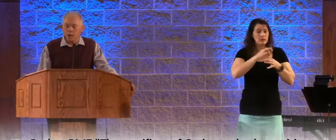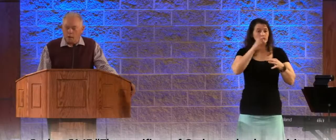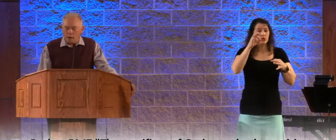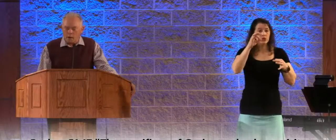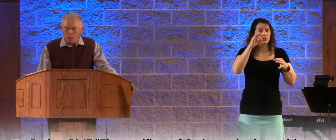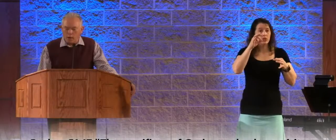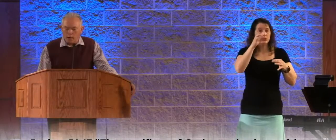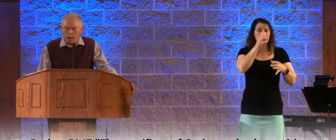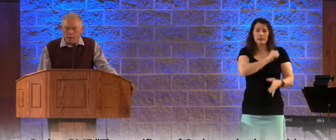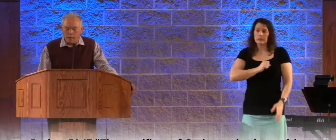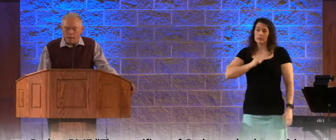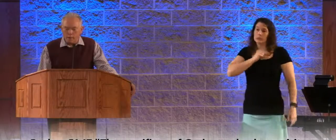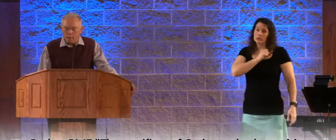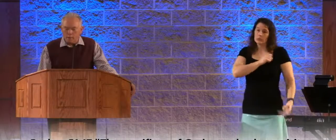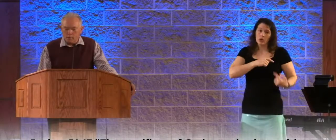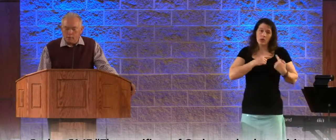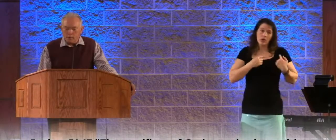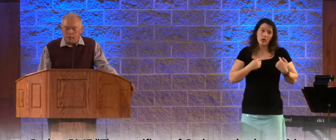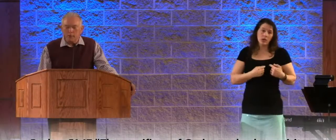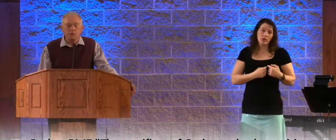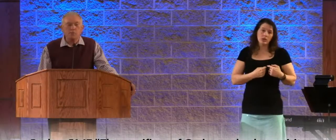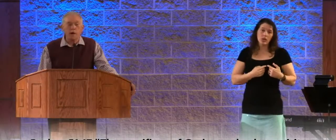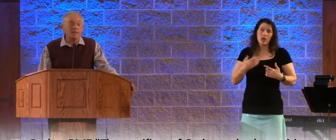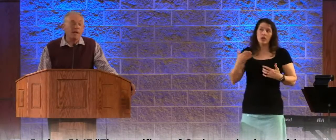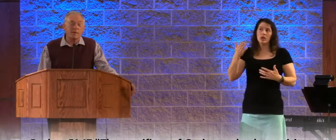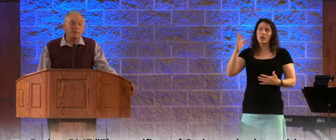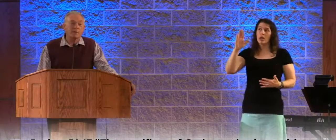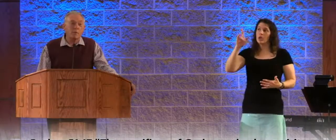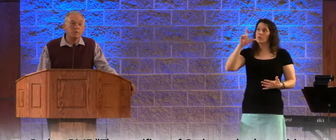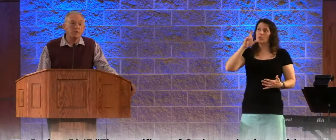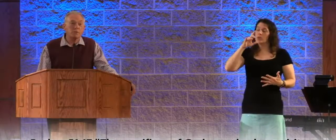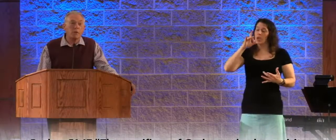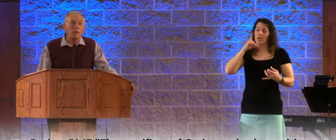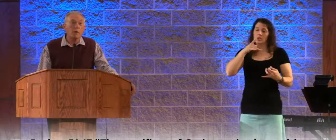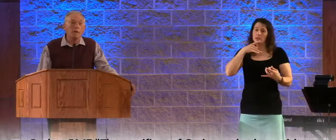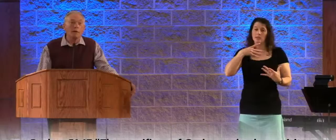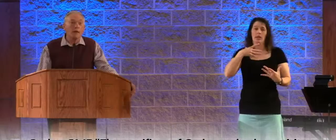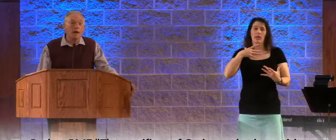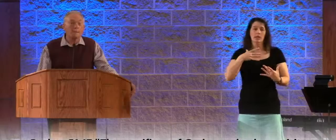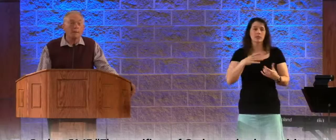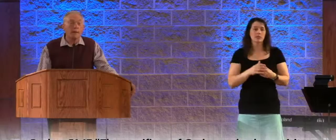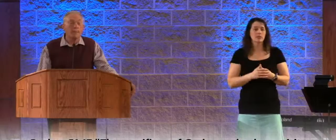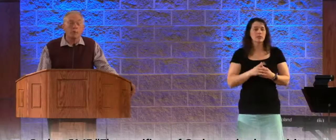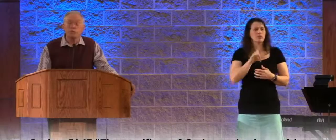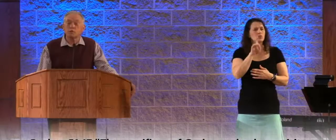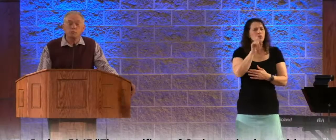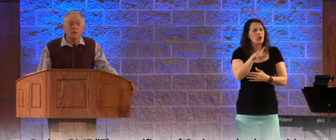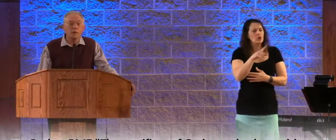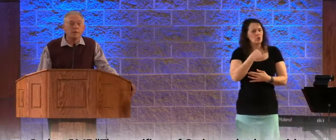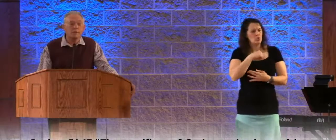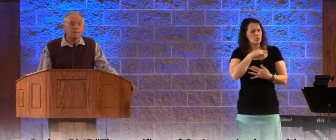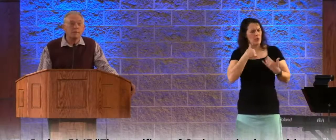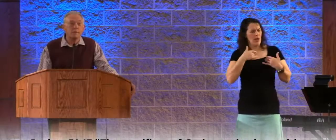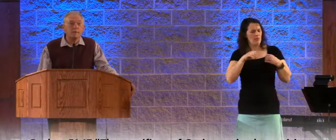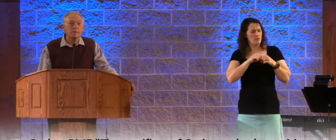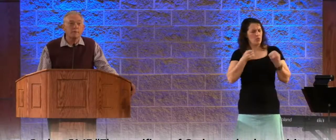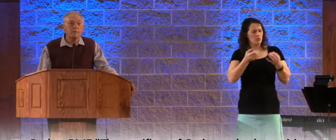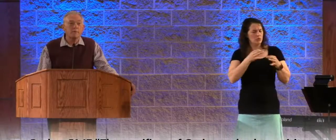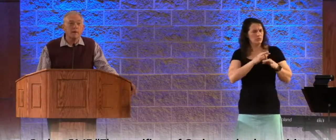and a contrite heart, oh God, you will not despise. I have to ask the question, though. Have we had a broken